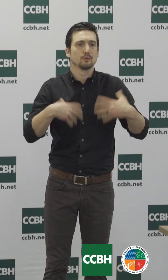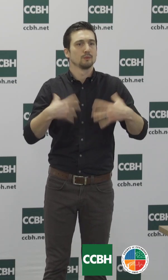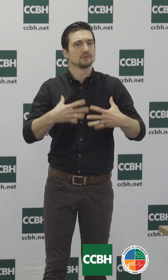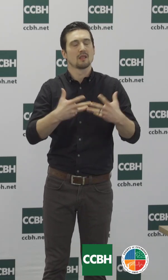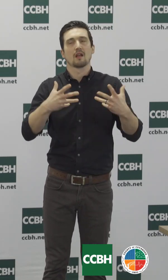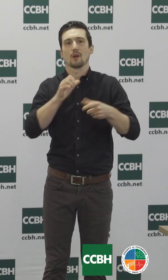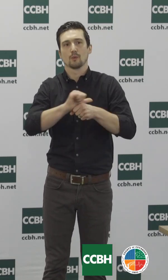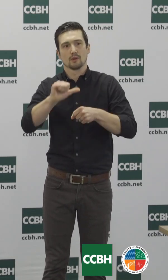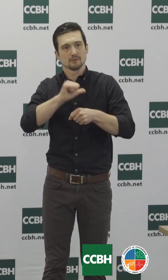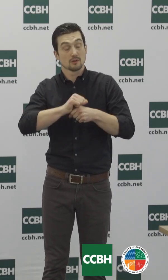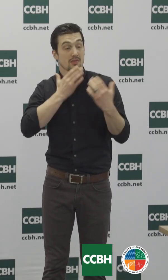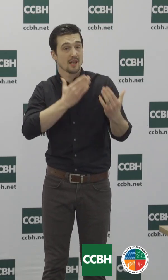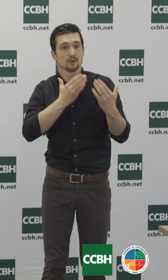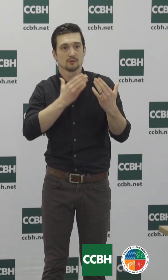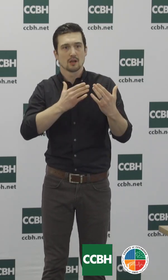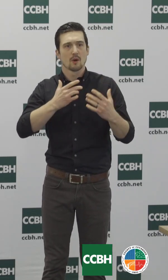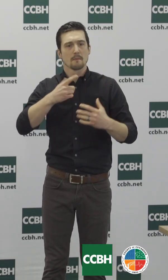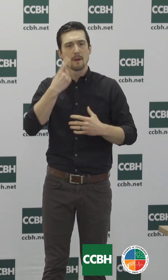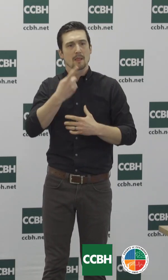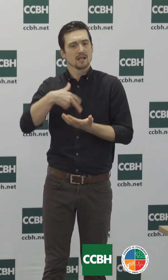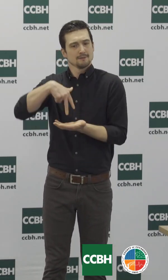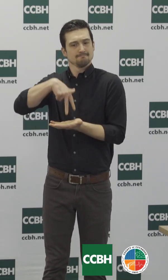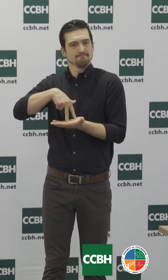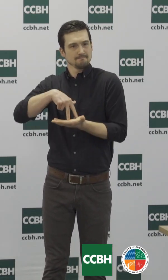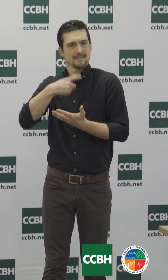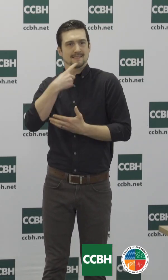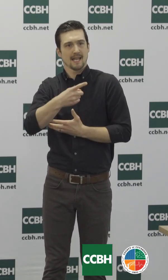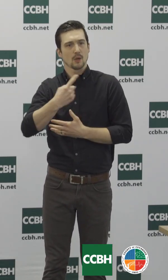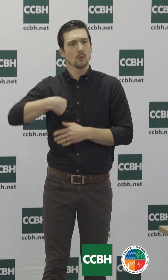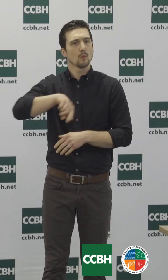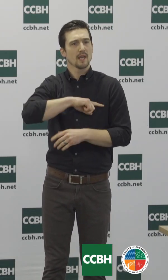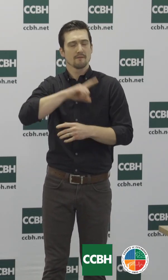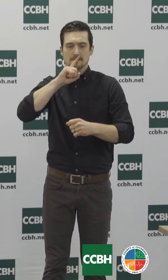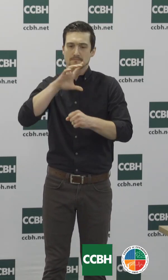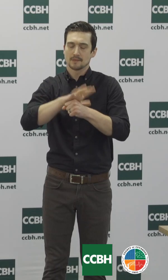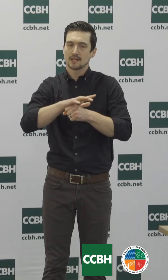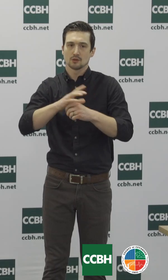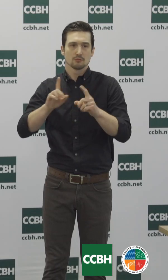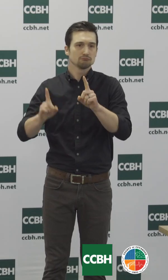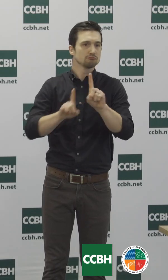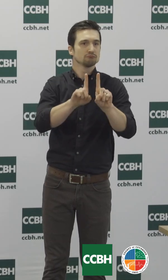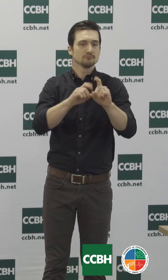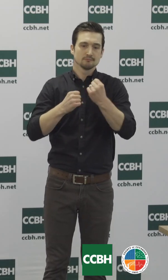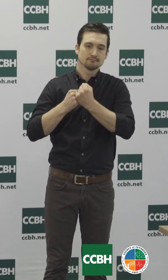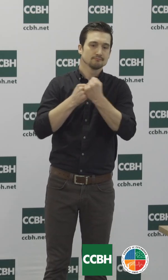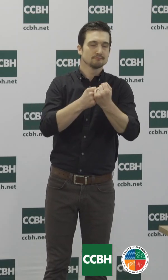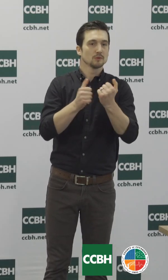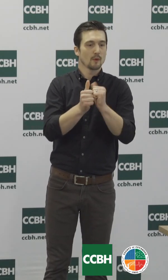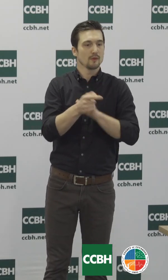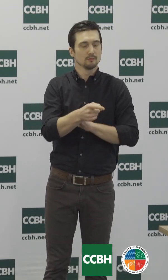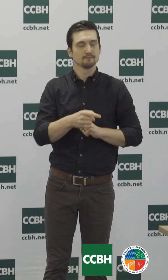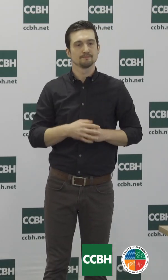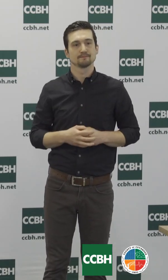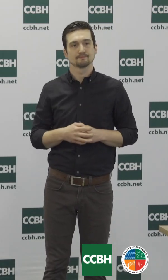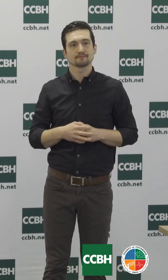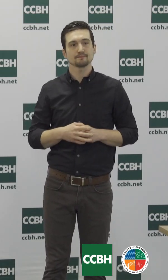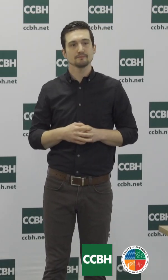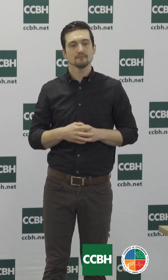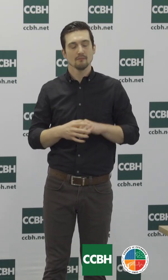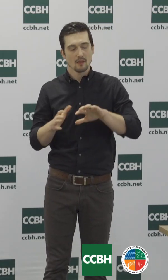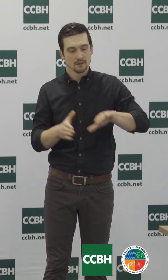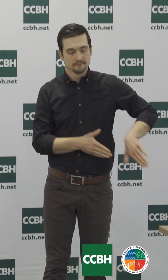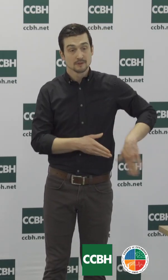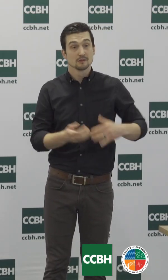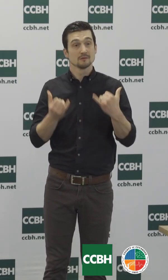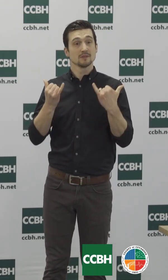that, and I want to publicly say that we are committed to continuing to partner with you. I'm also going to move into